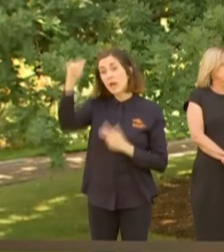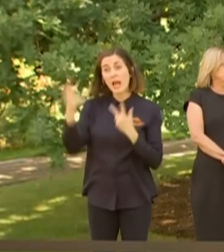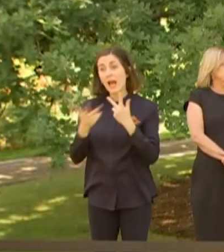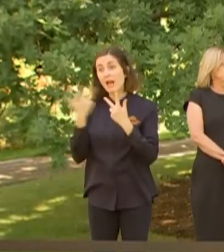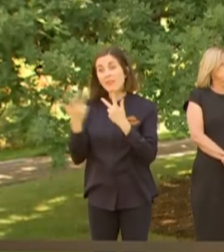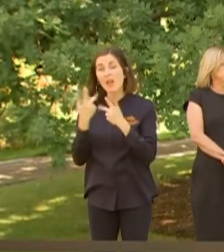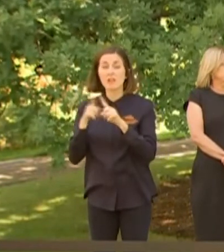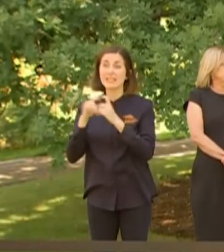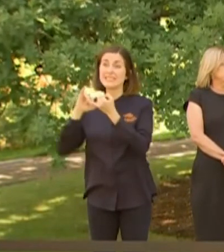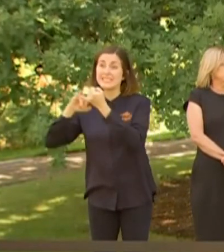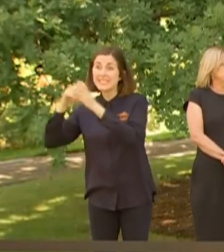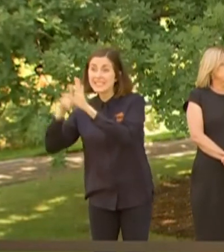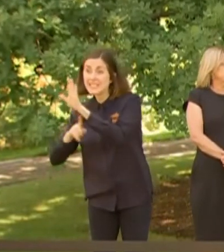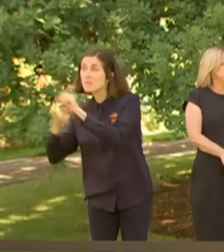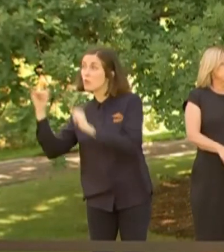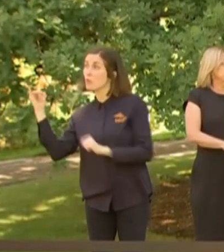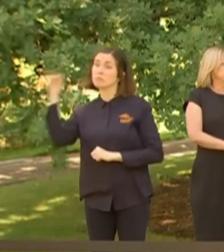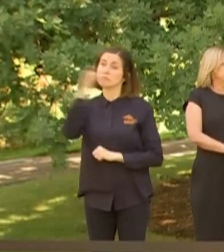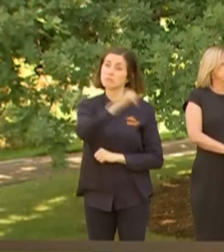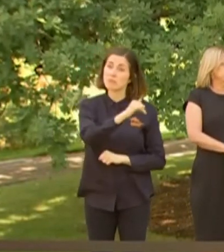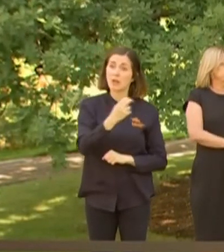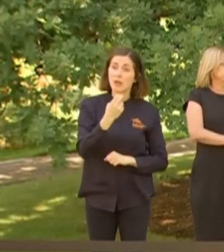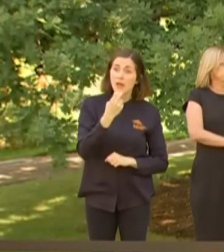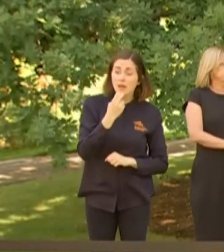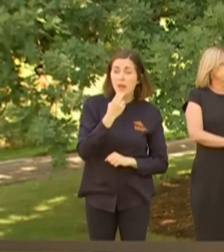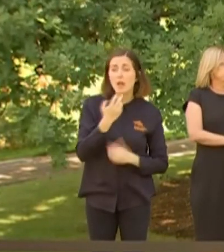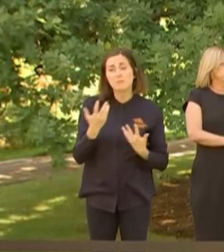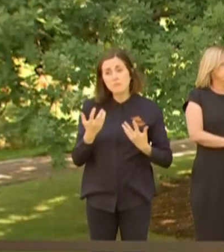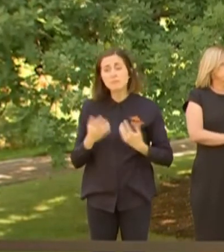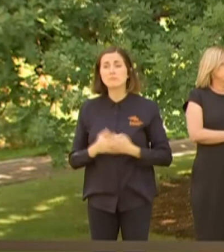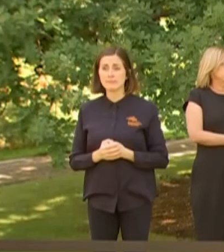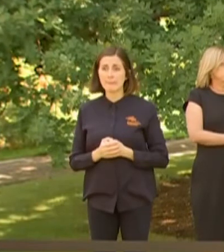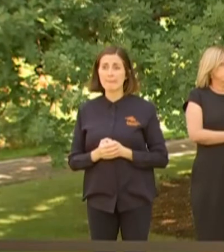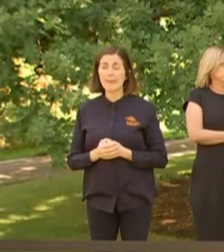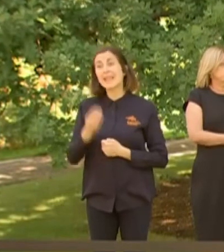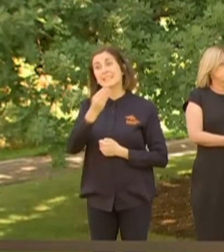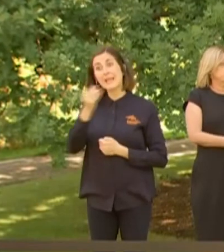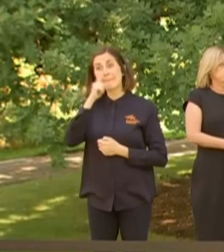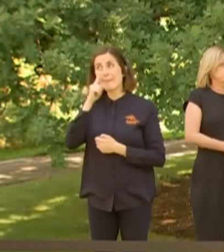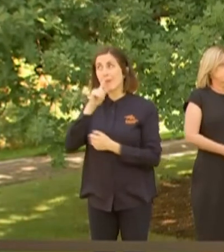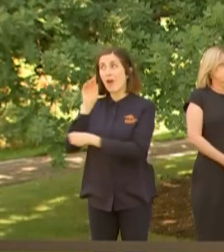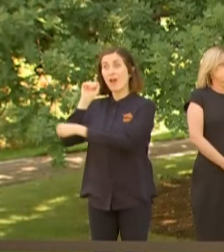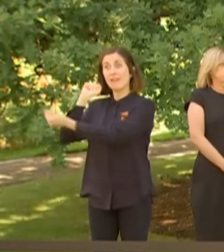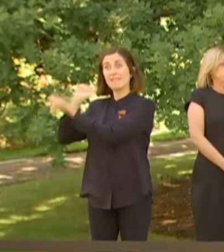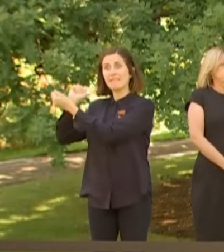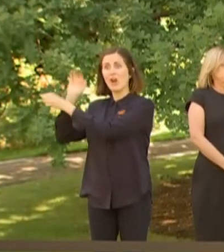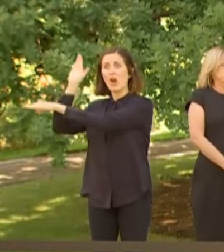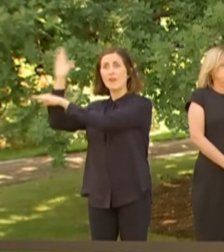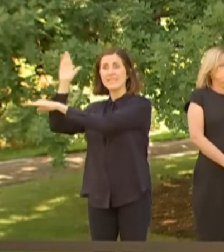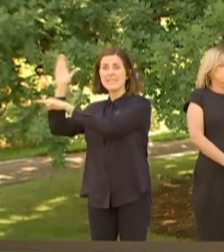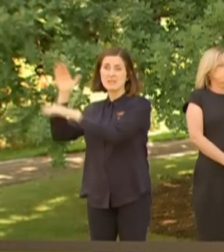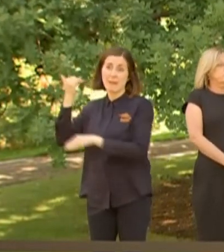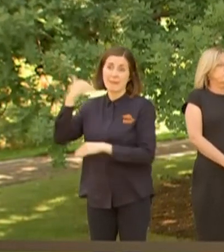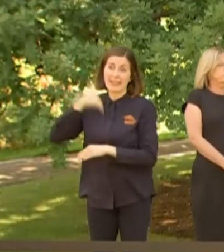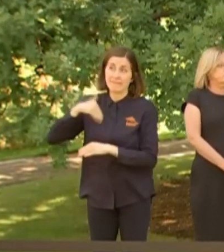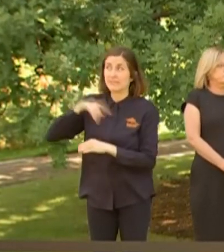home and may not choose to come home. So whether these airfares are not cheap, there